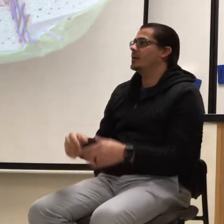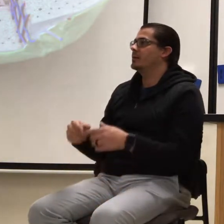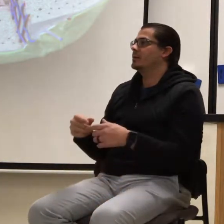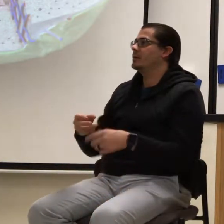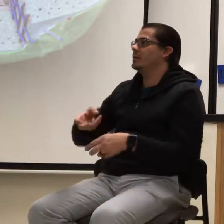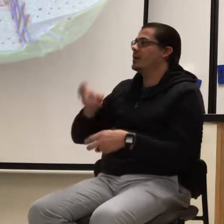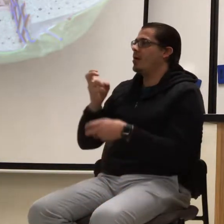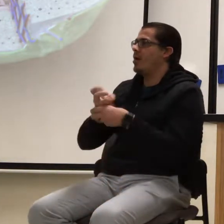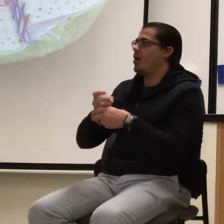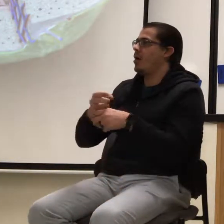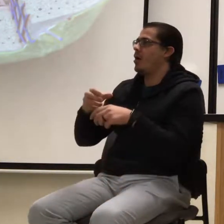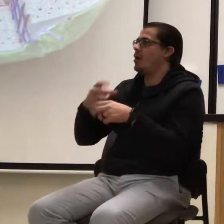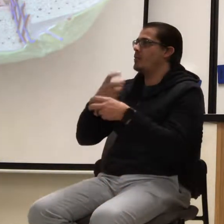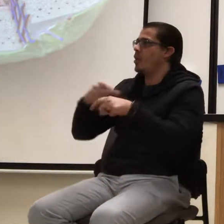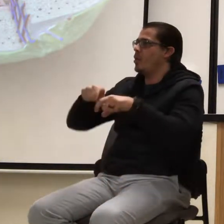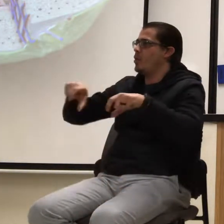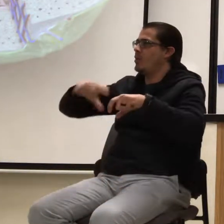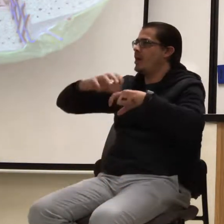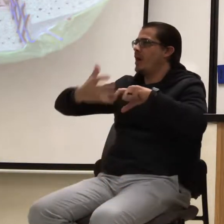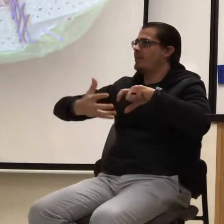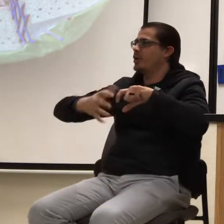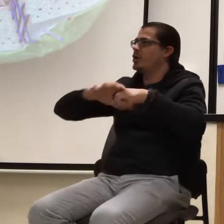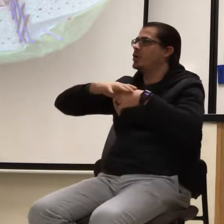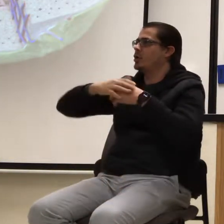of compact bone.